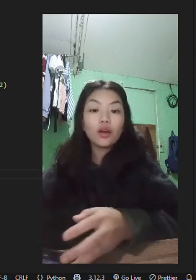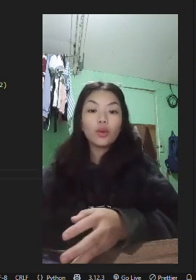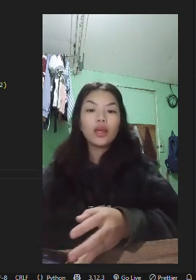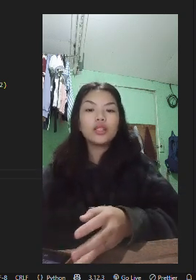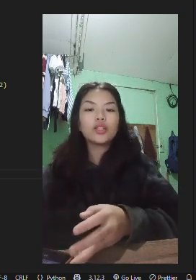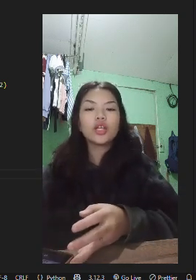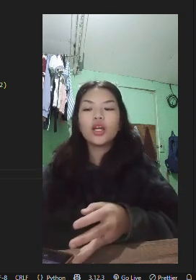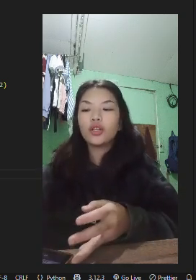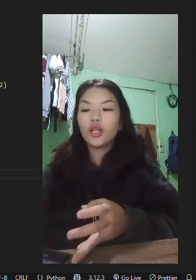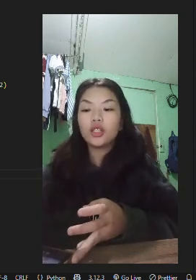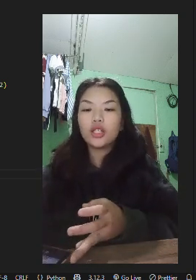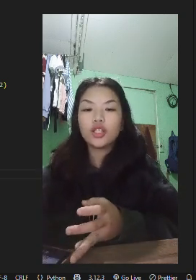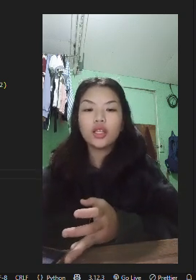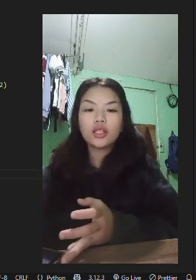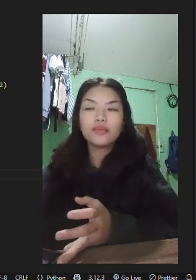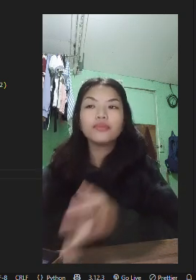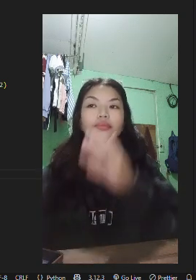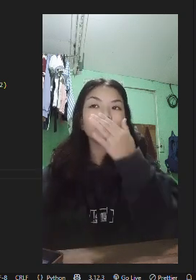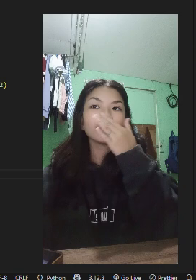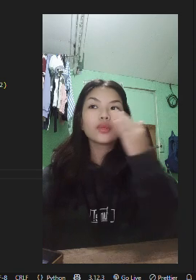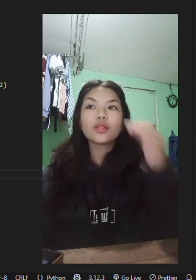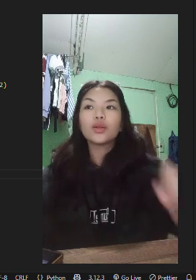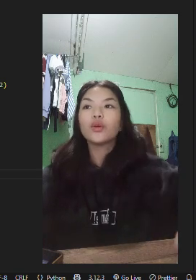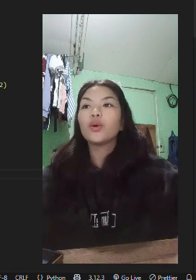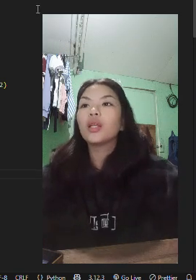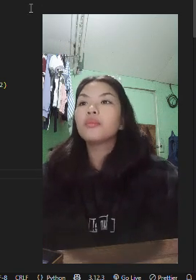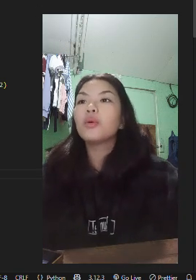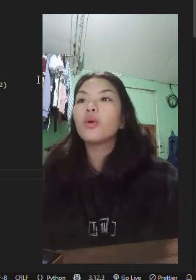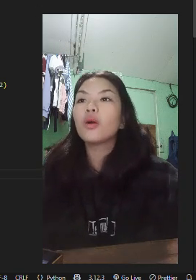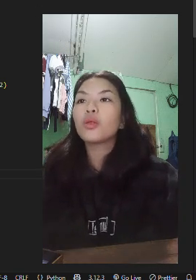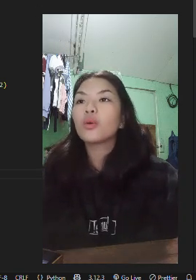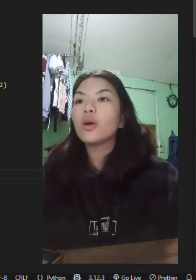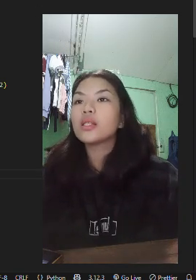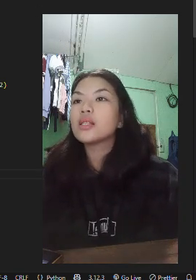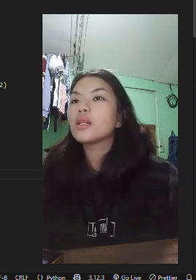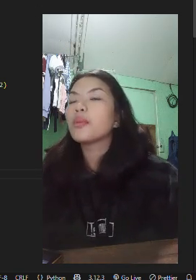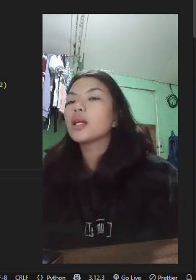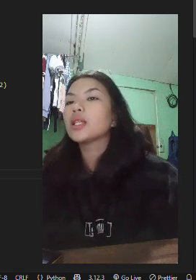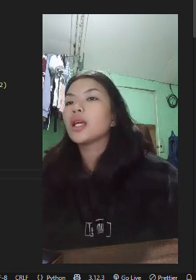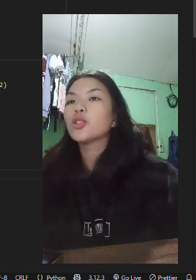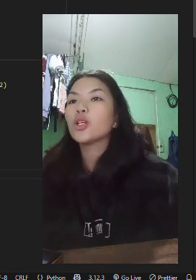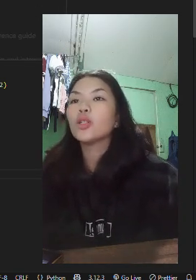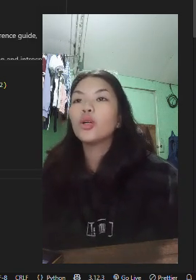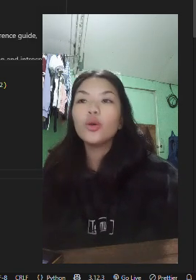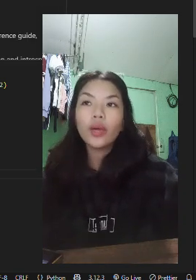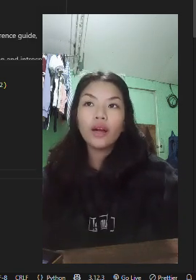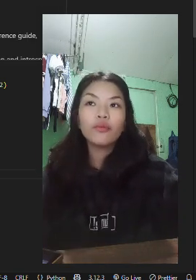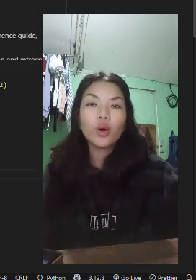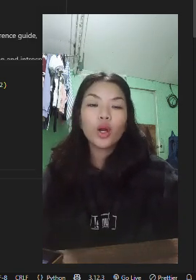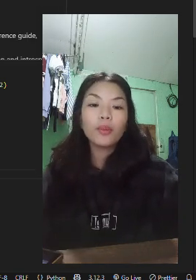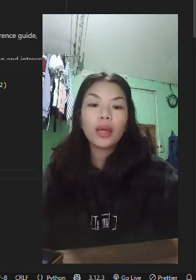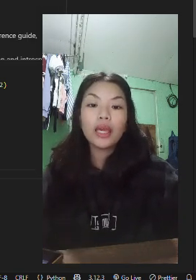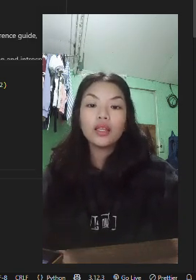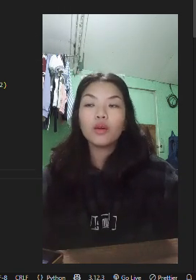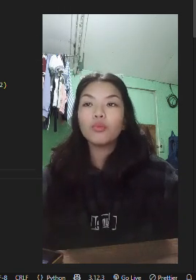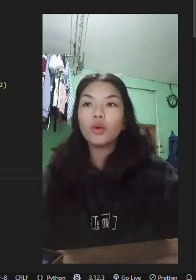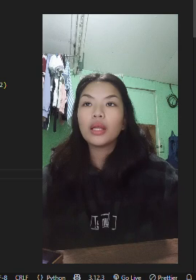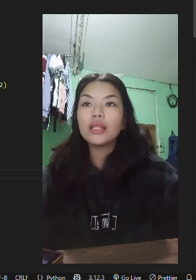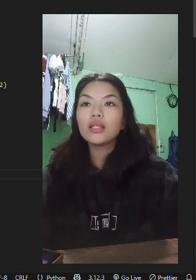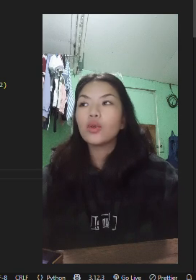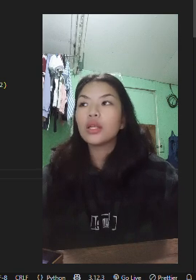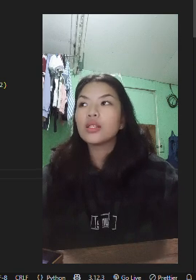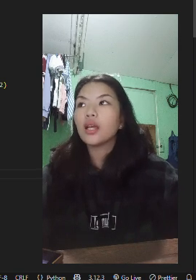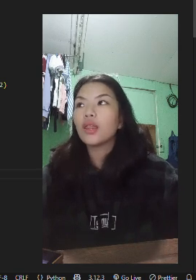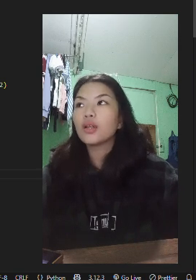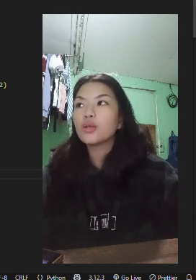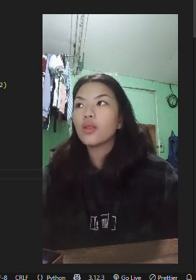sign language recognition. So let me walk through our system architecture. We have four main